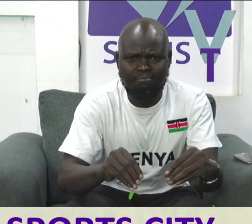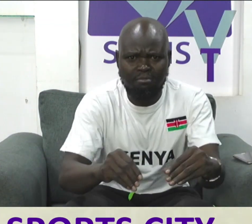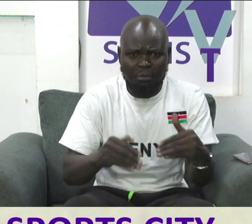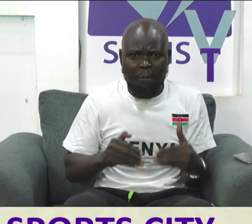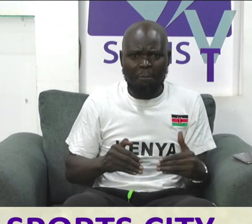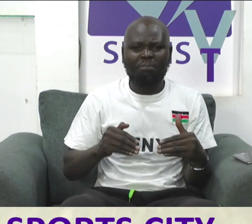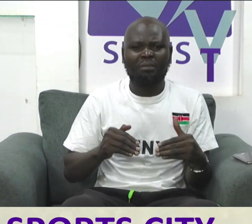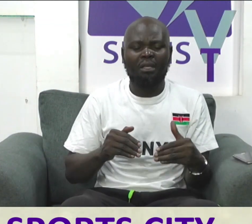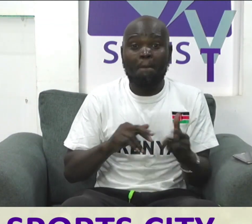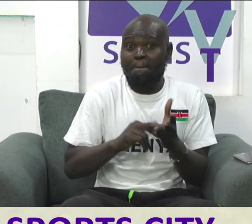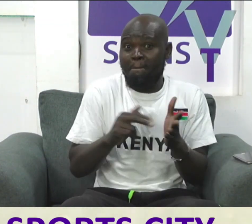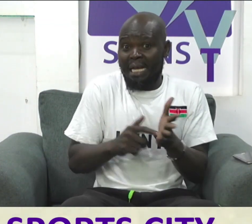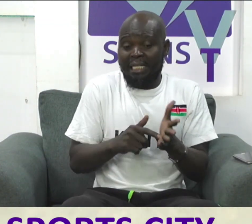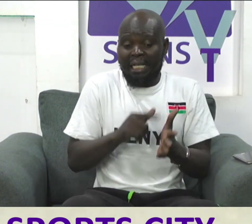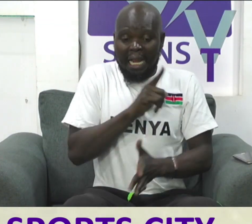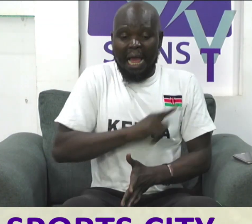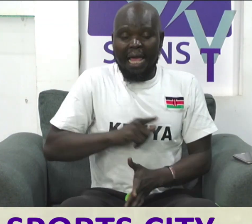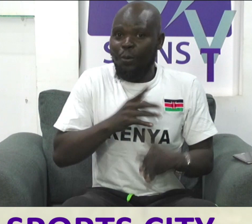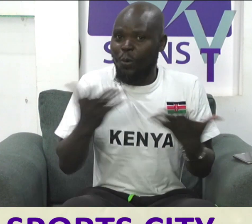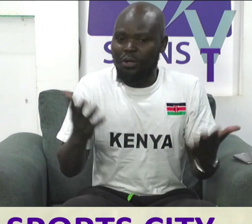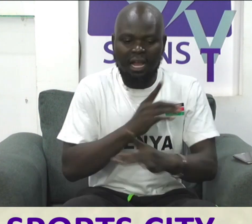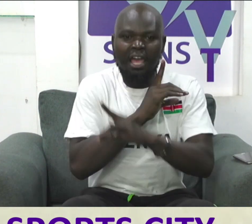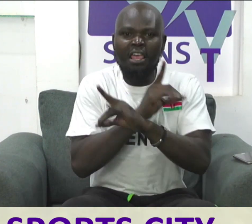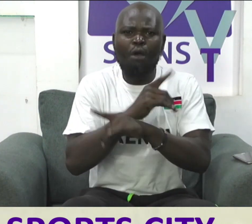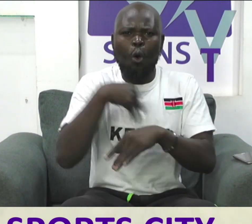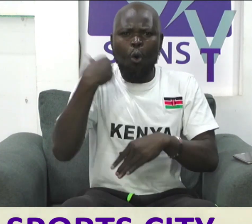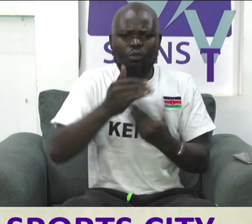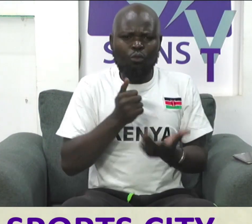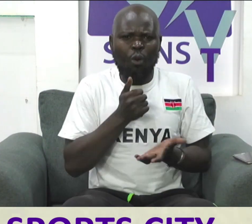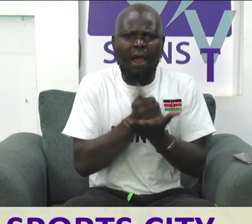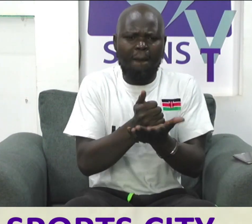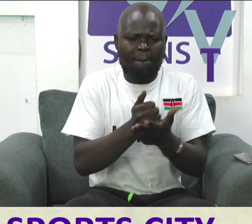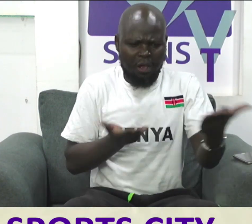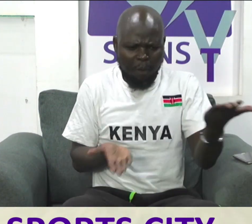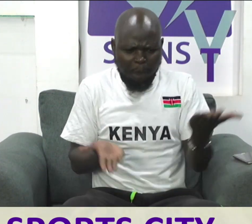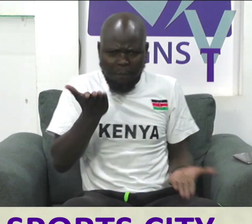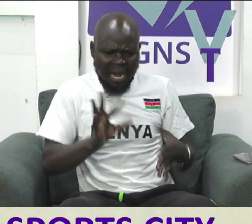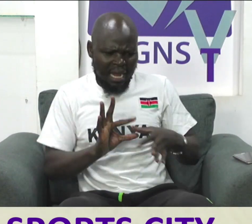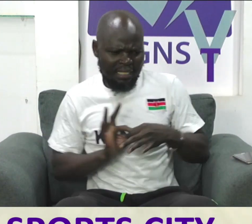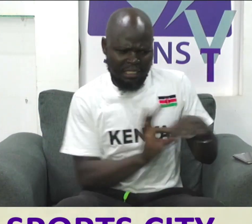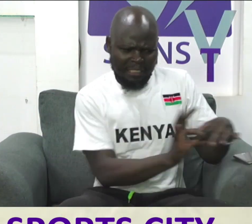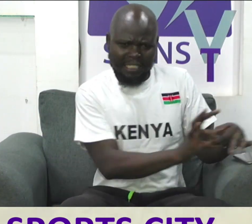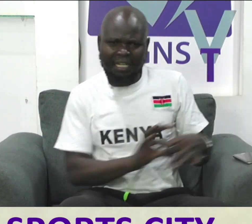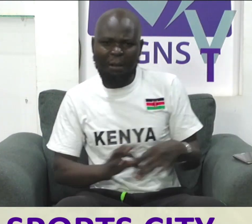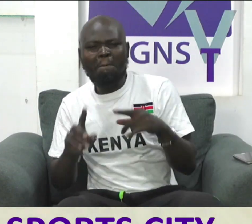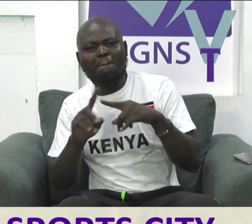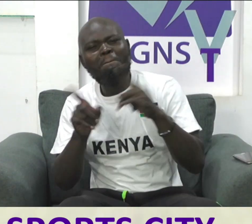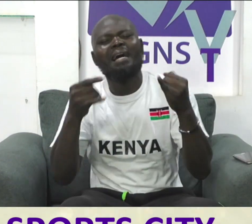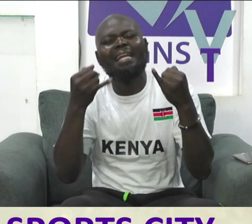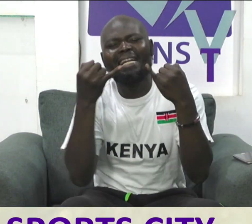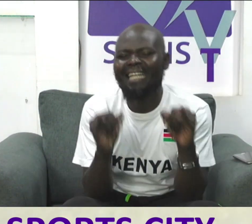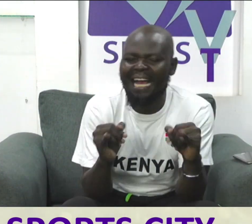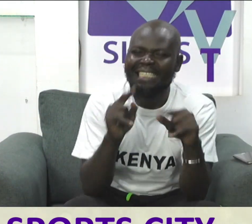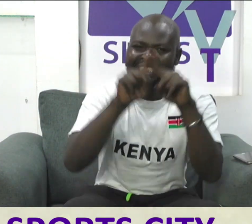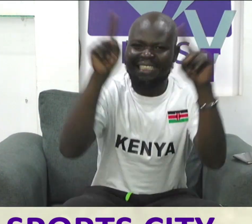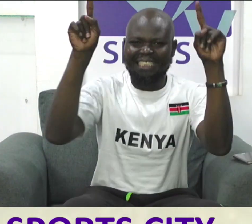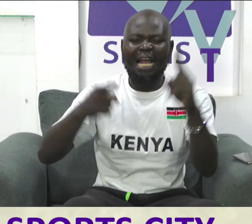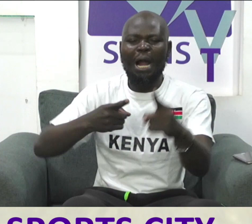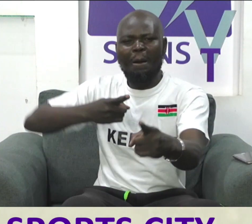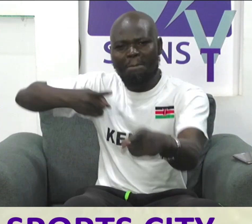So they just need to tighten on their defense and also plan well at their center and have that unit and